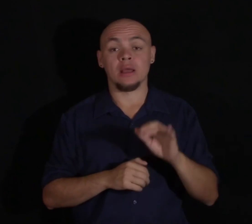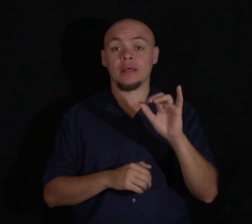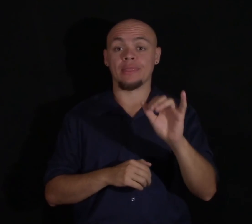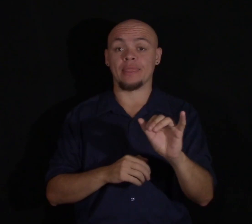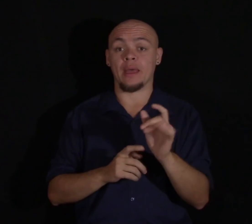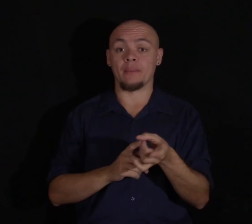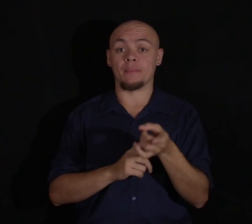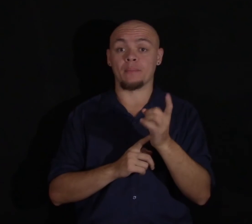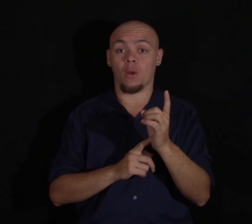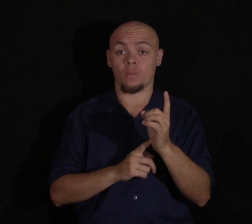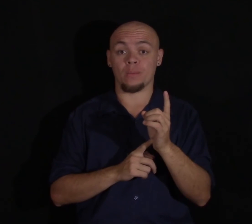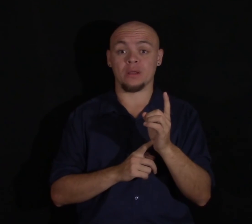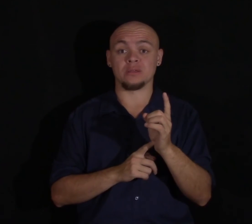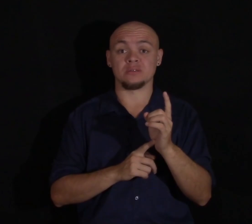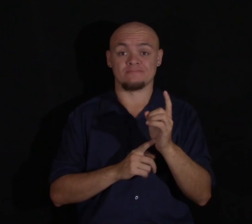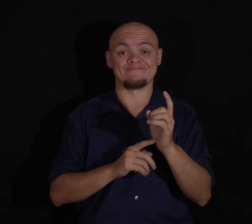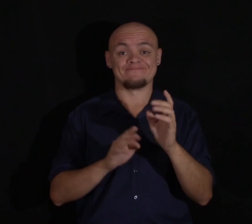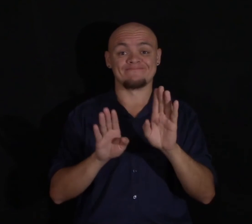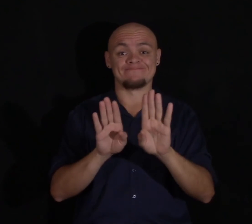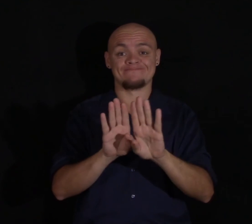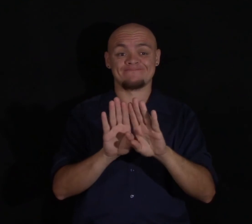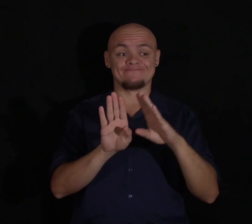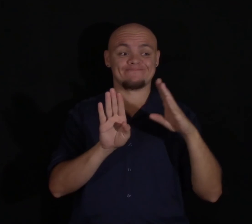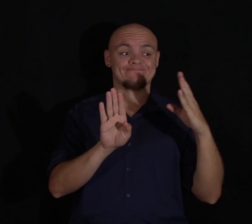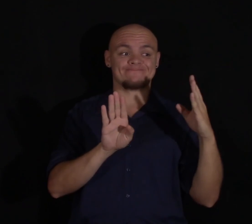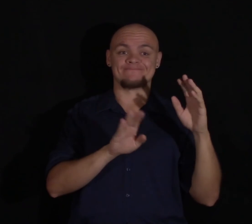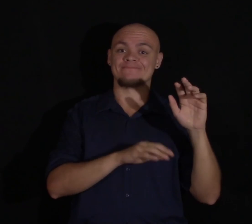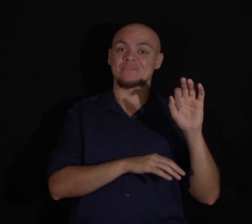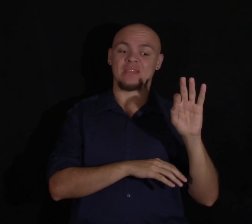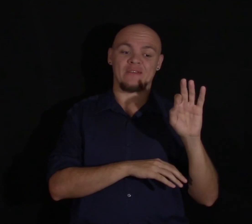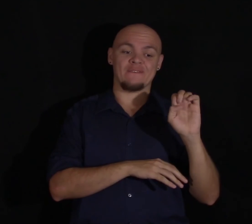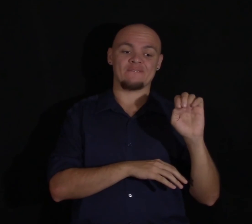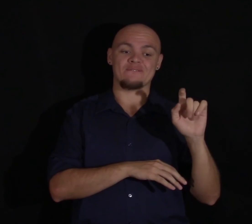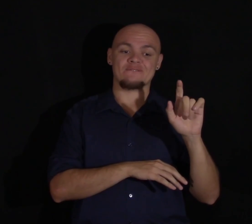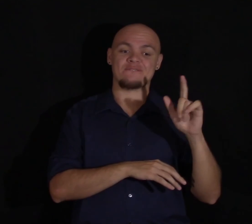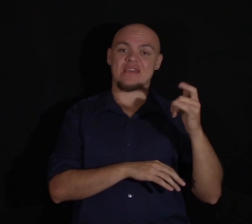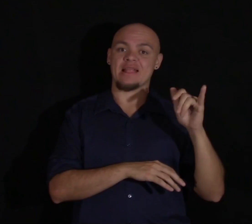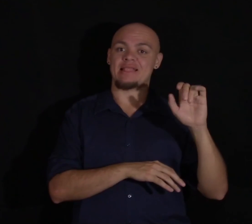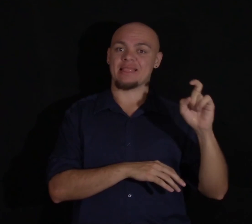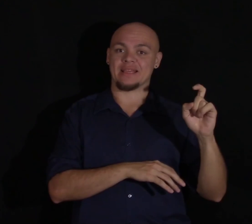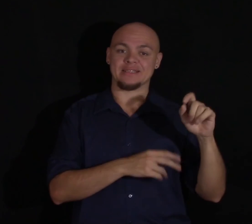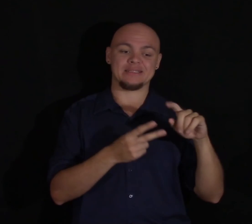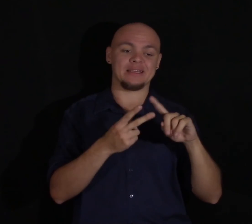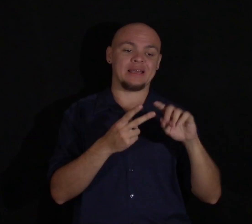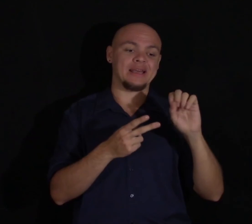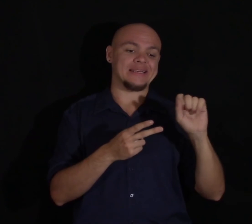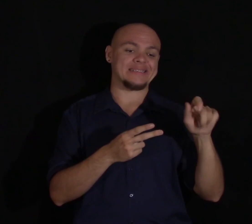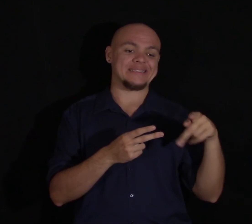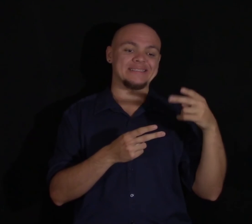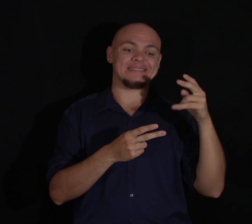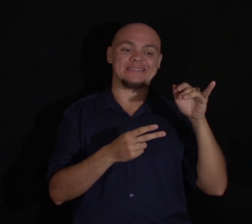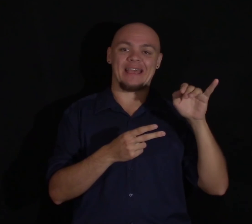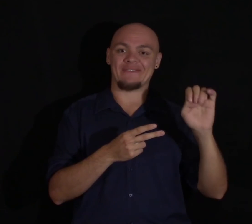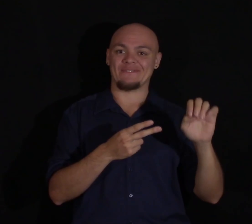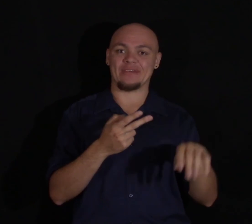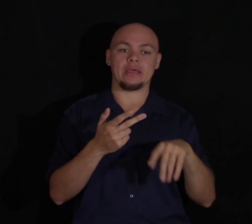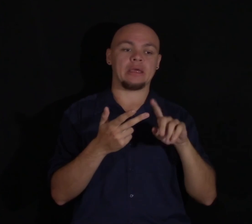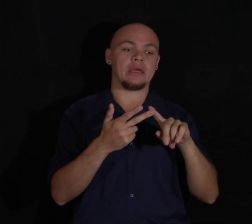the cottage door was opened, and Felix, Safie, and Agatha entered. Who can describe their horror